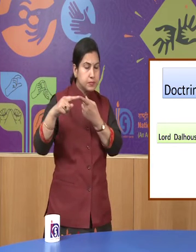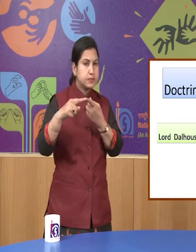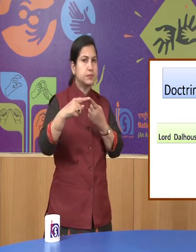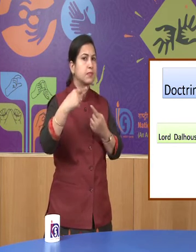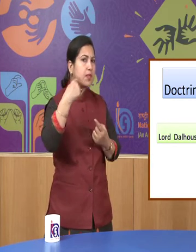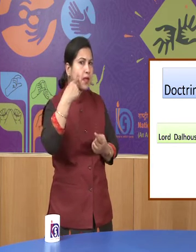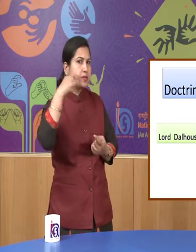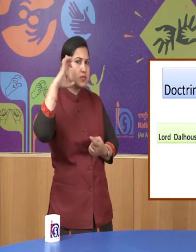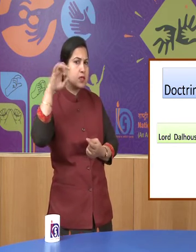EIC.